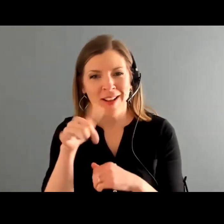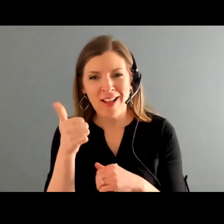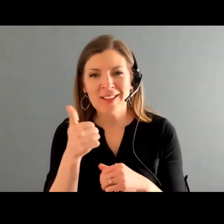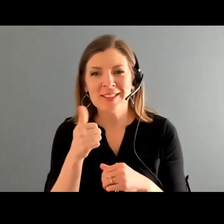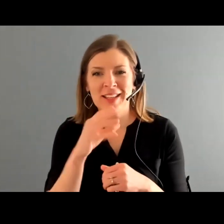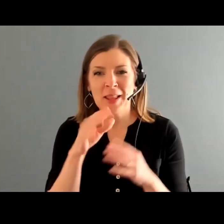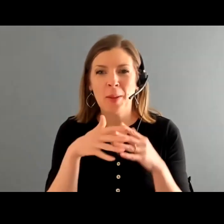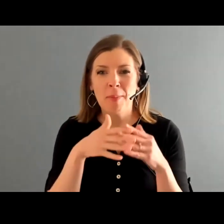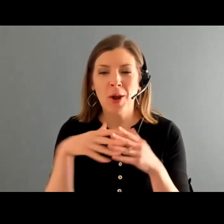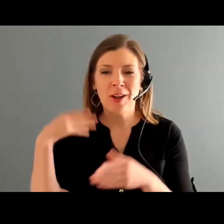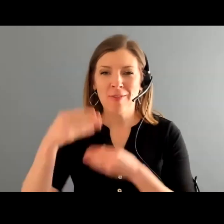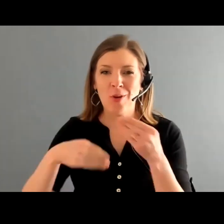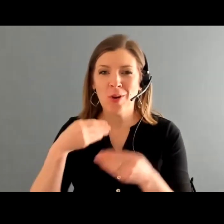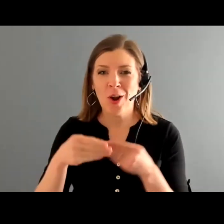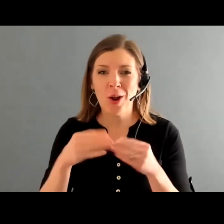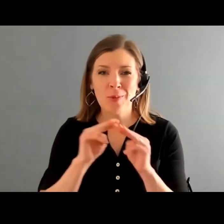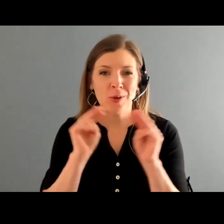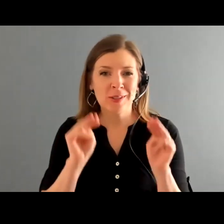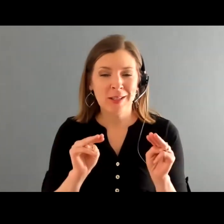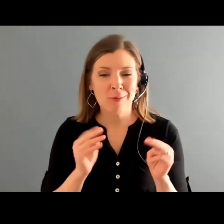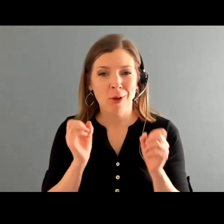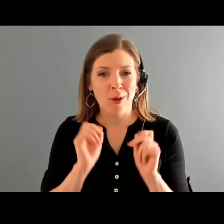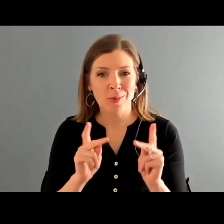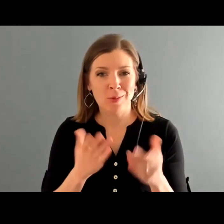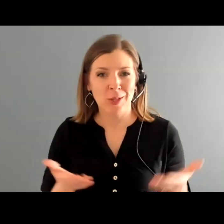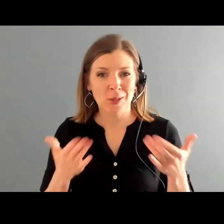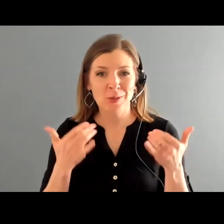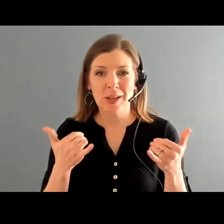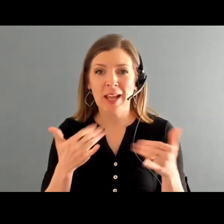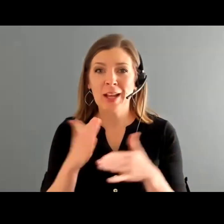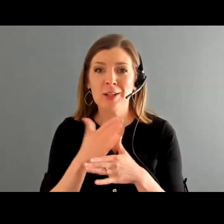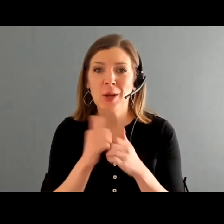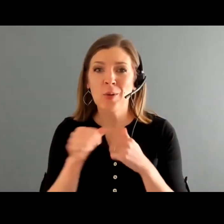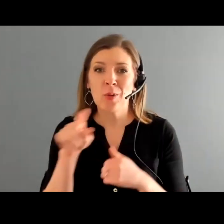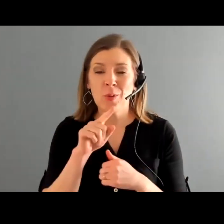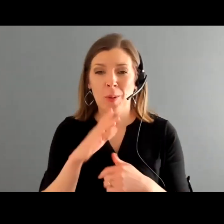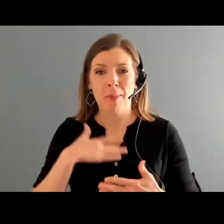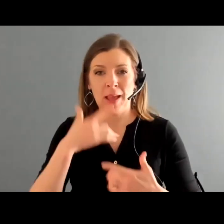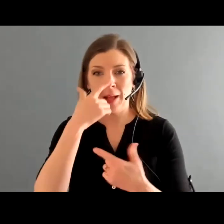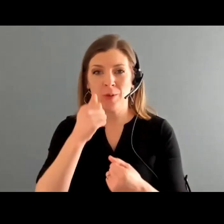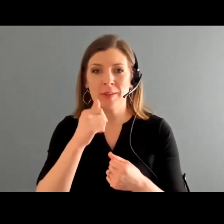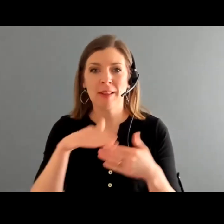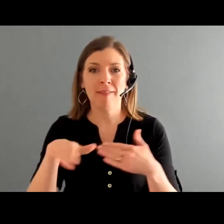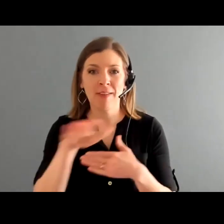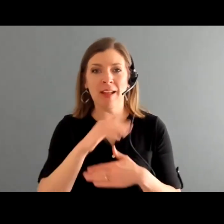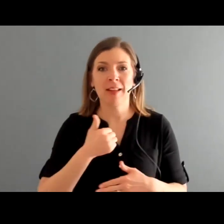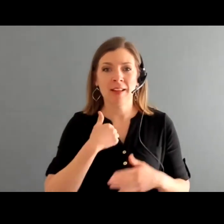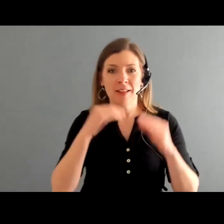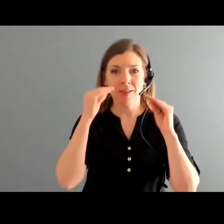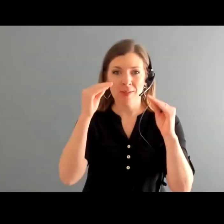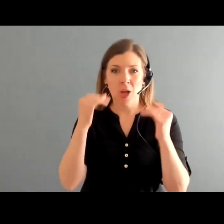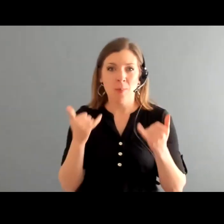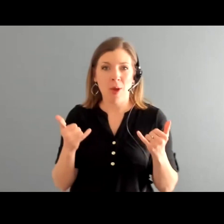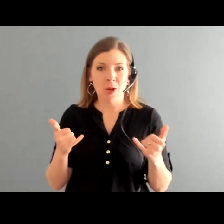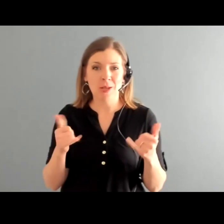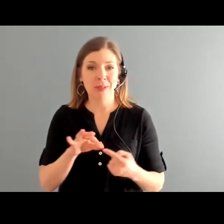American Folk Art Museum for the invitation to be here today and share with you about my interest in the field of self-taught modernism, especially